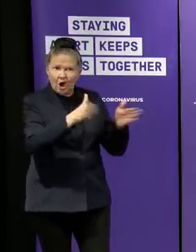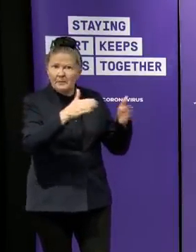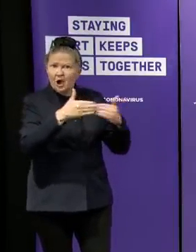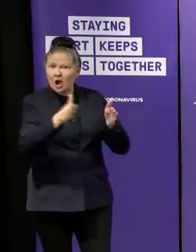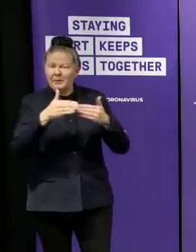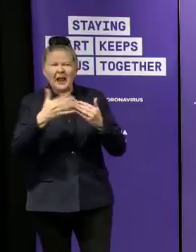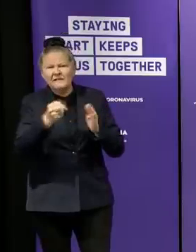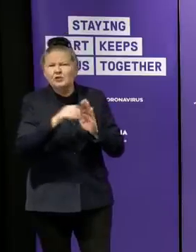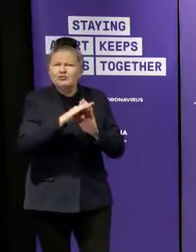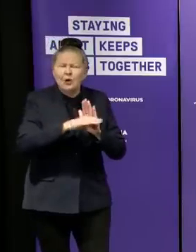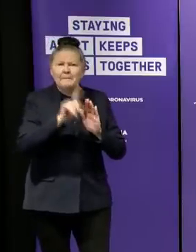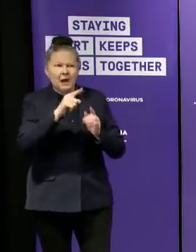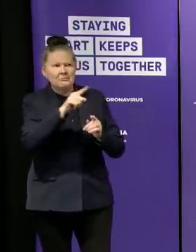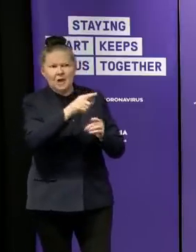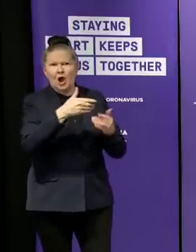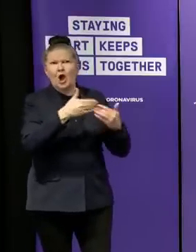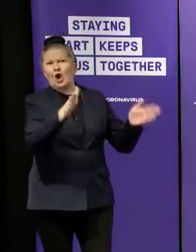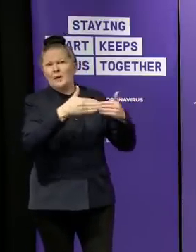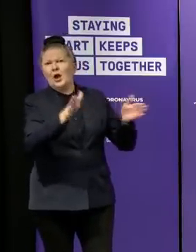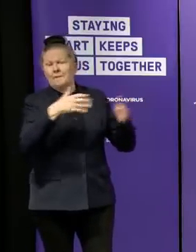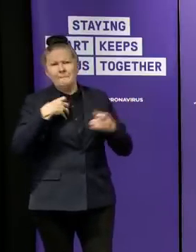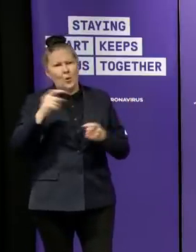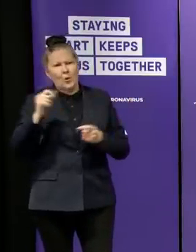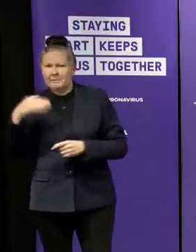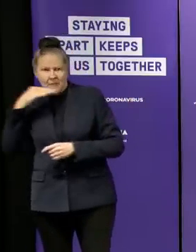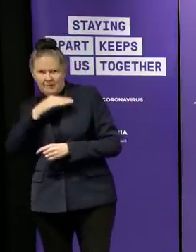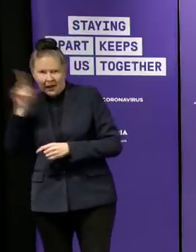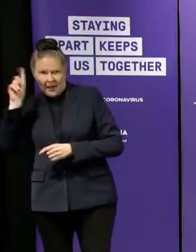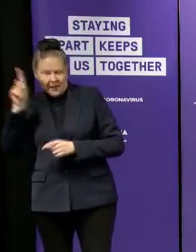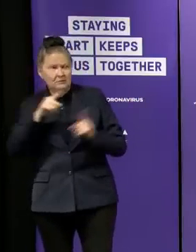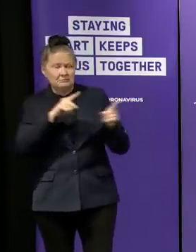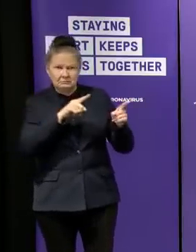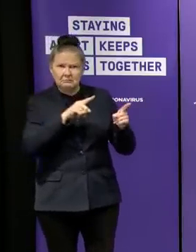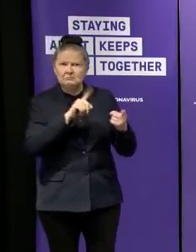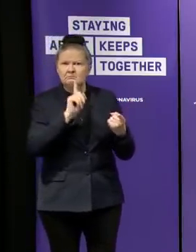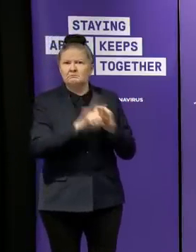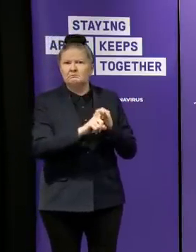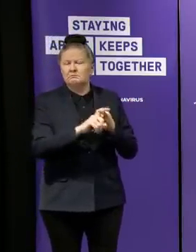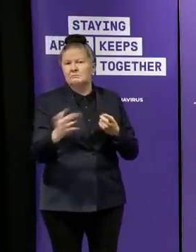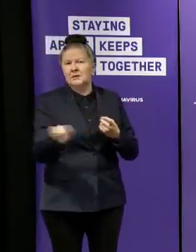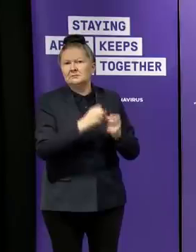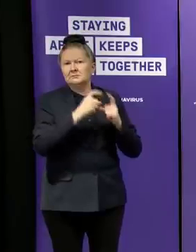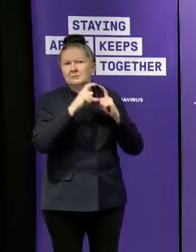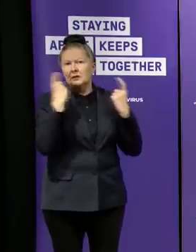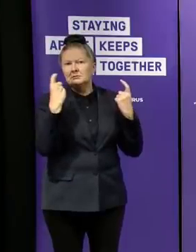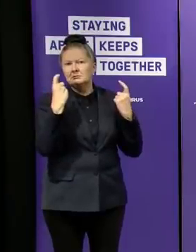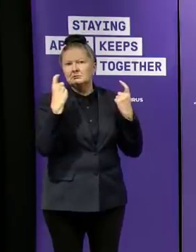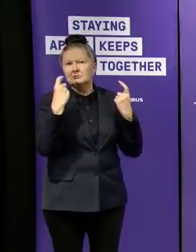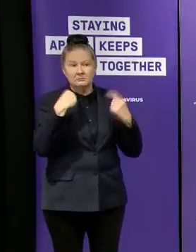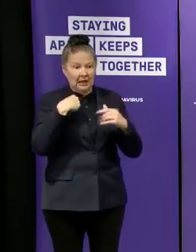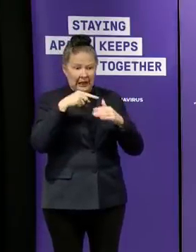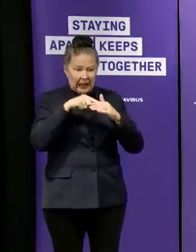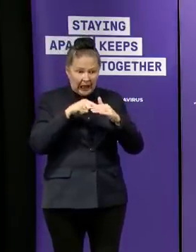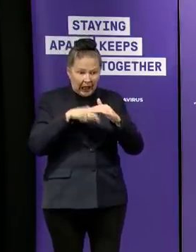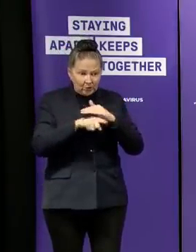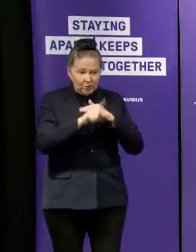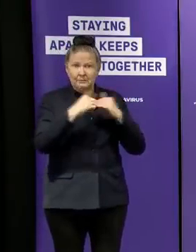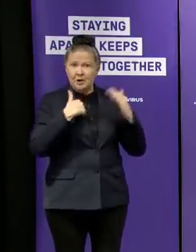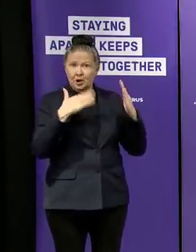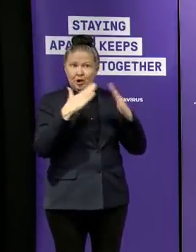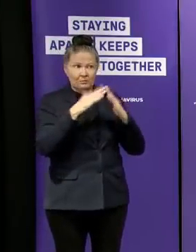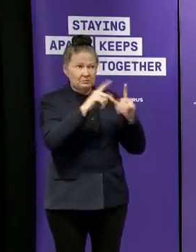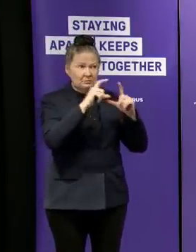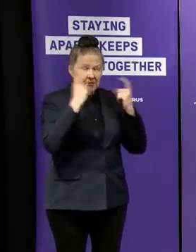open, certainly compared to Melbourne. The fact that masks are still mandatory there when you're out of your own home, I think that